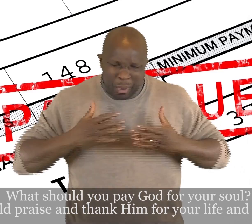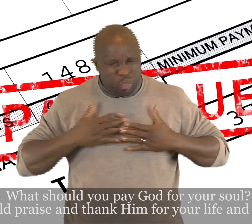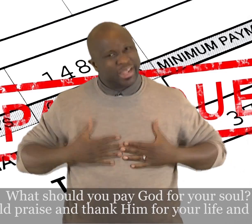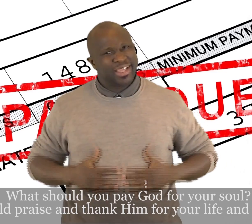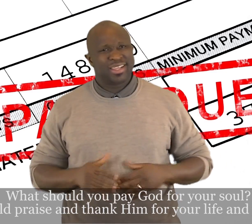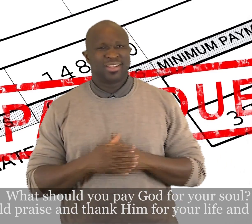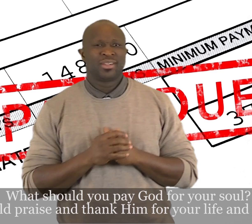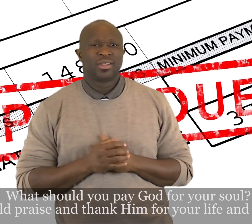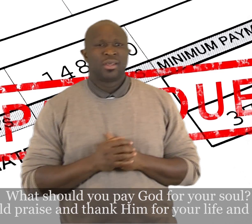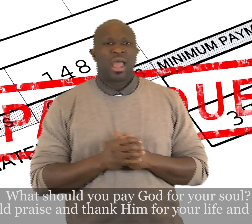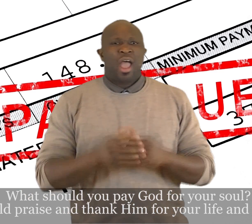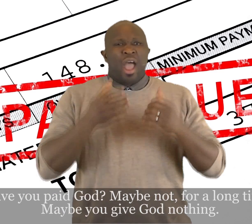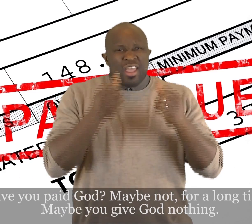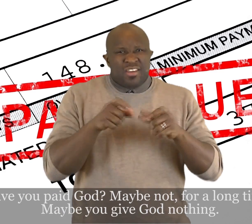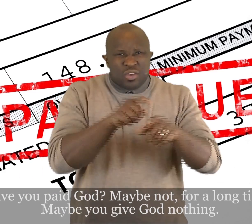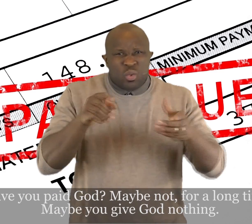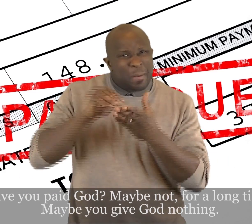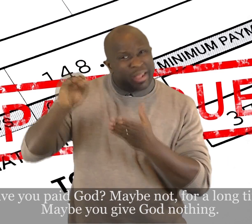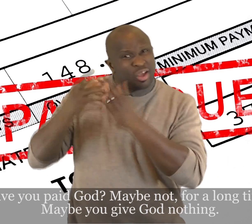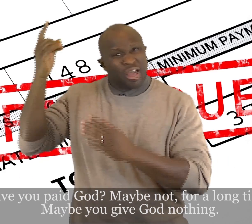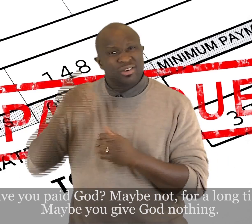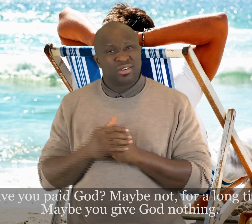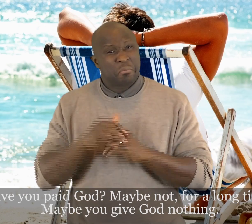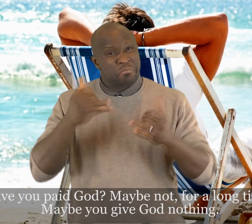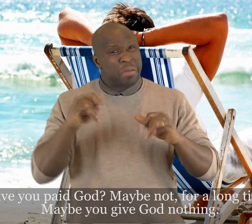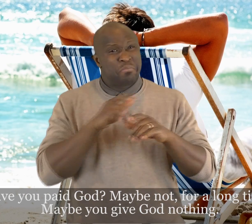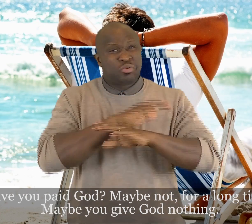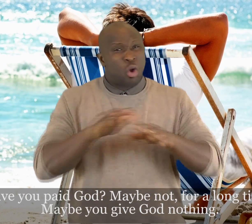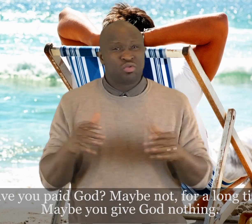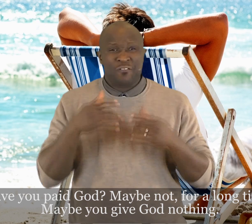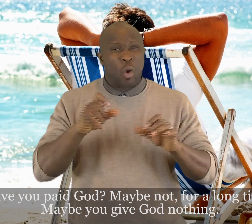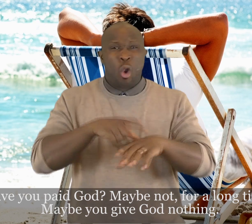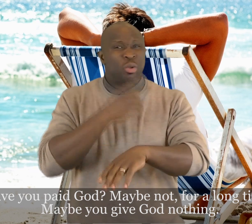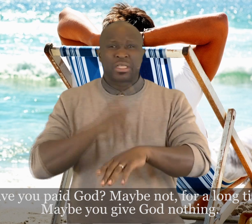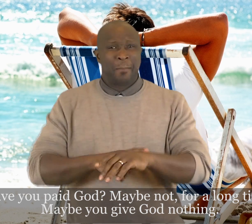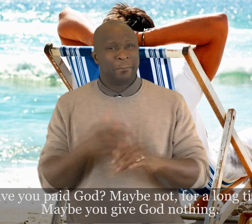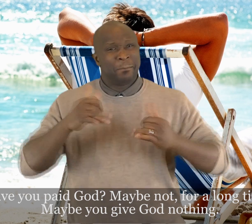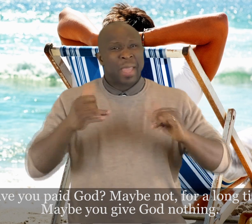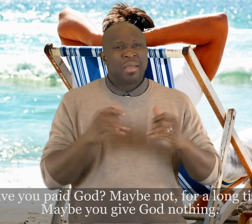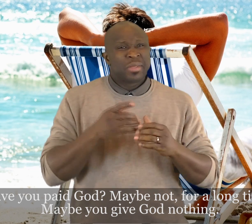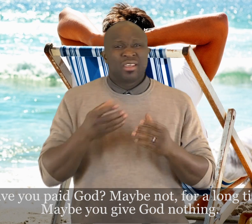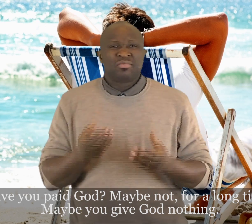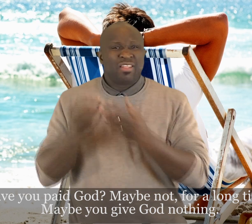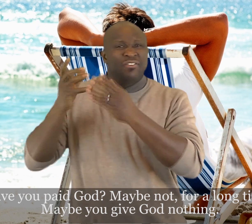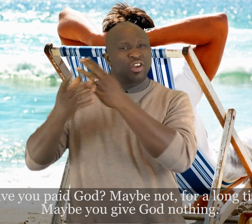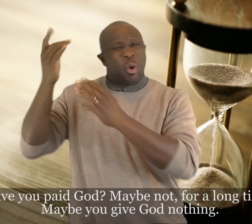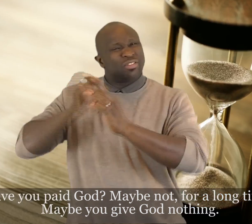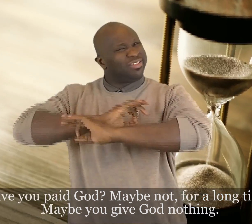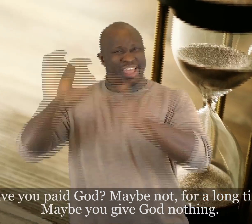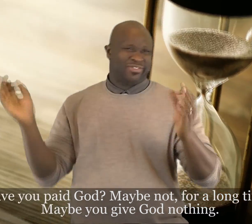I didn't for years. We spend the rent on ourselves. How do we do that? Well, all my